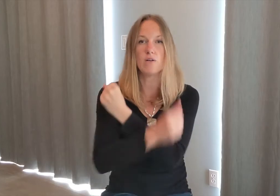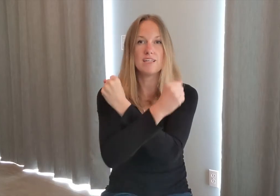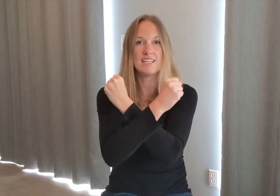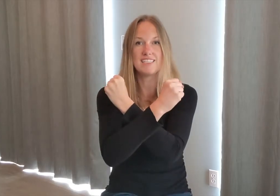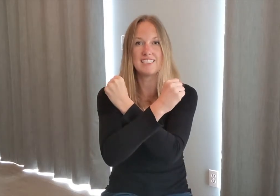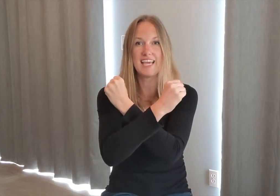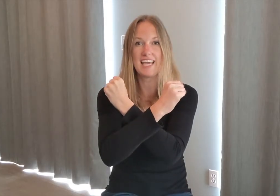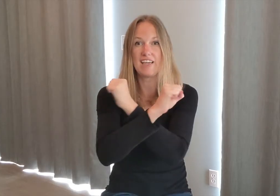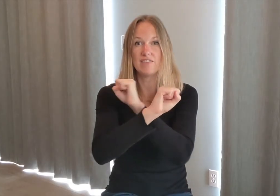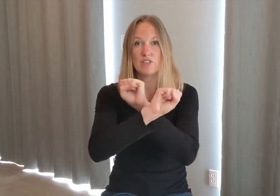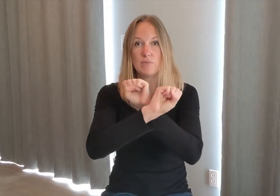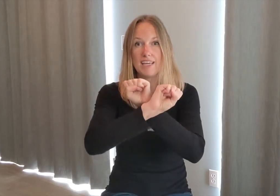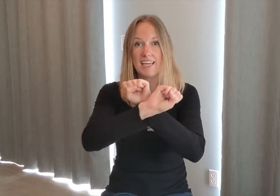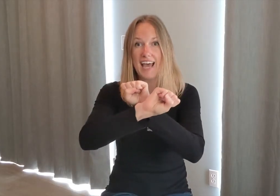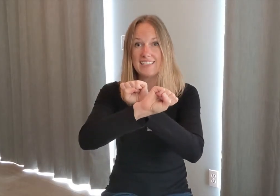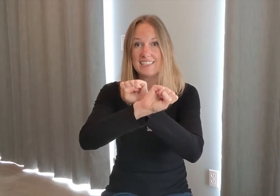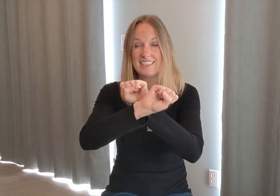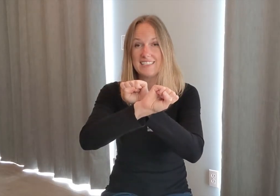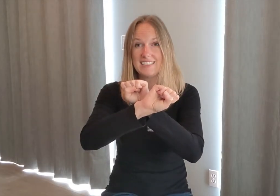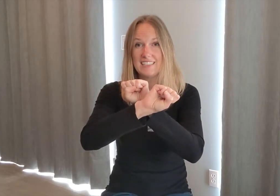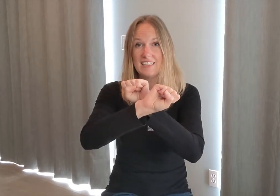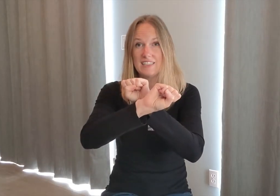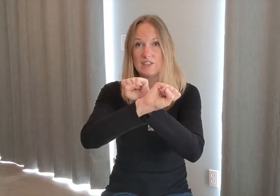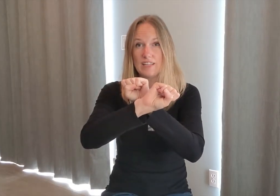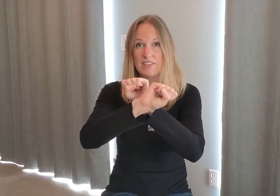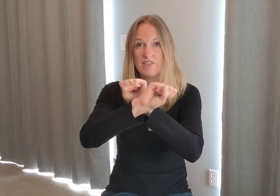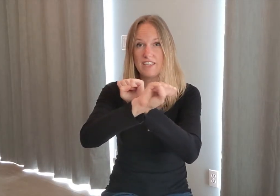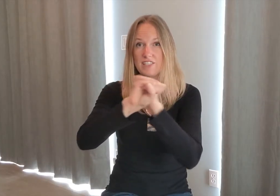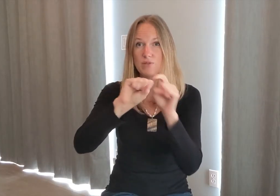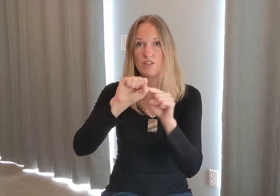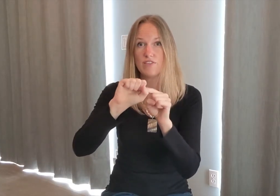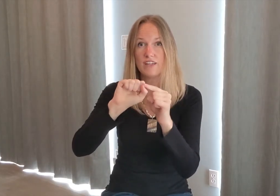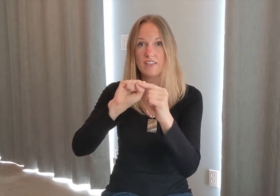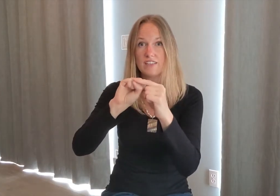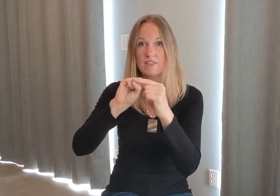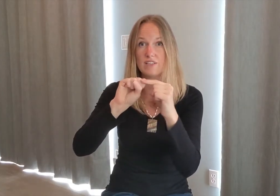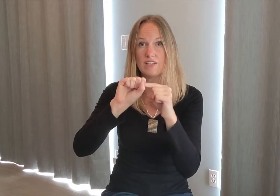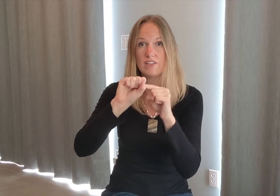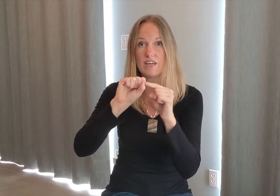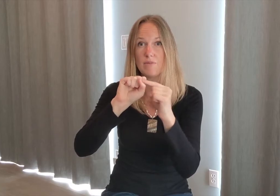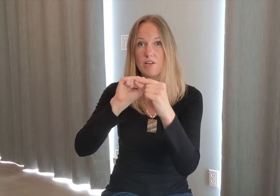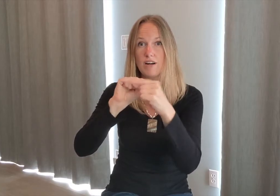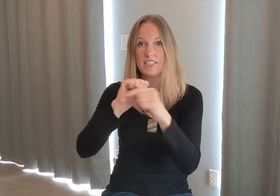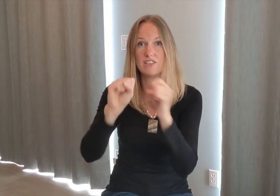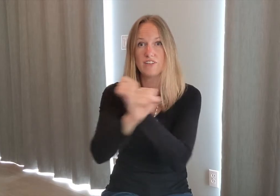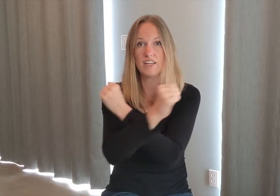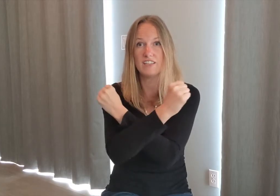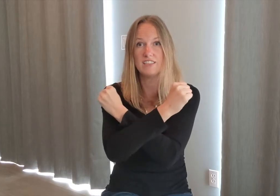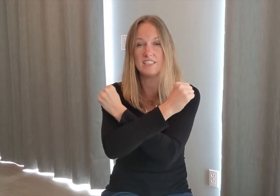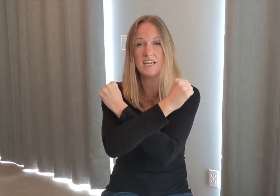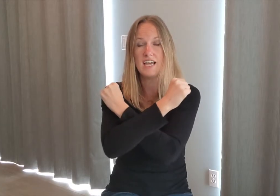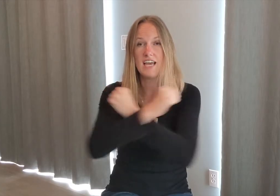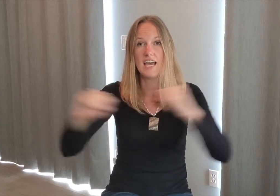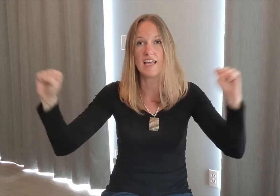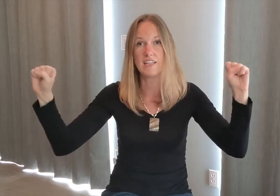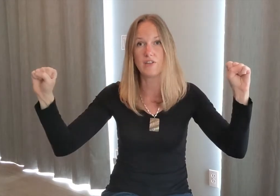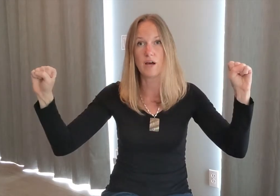then save. So you're making S's. So that's a fist with your thumb across your fingers. And then you come